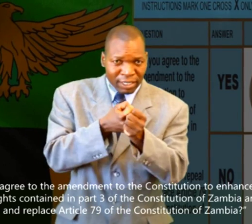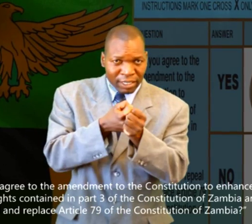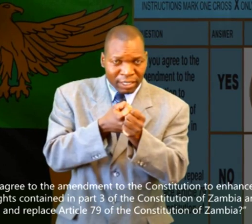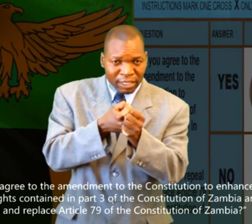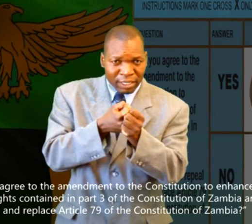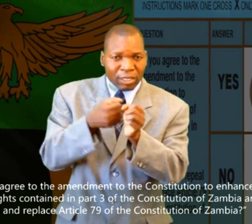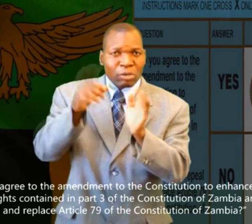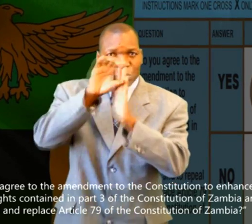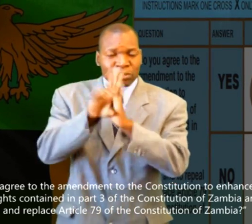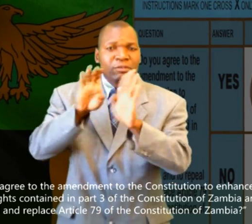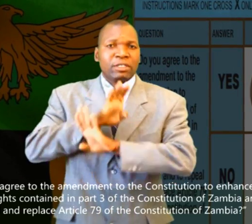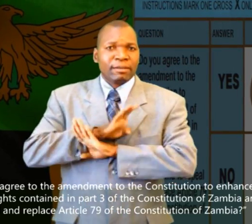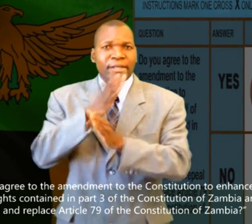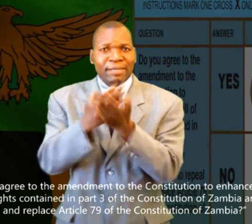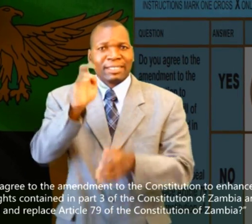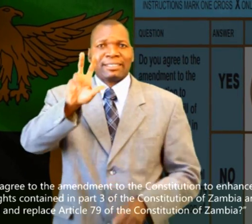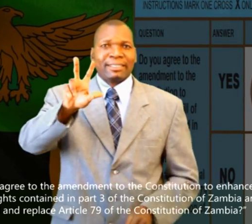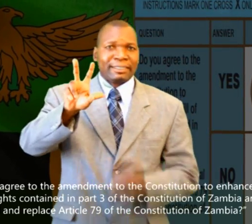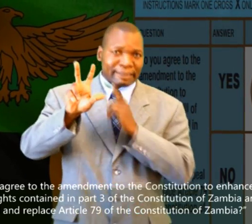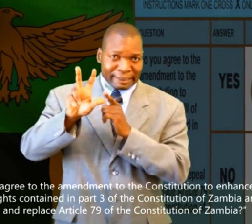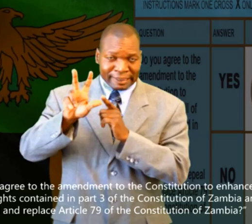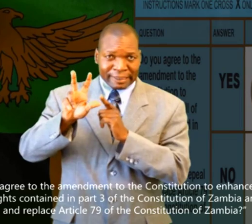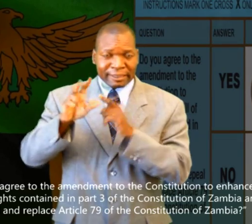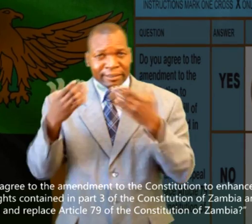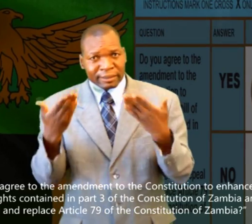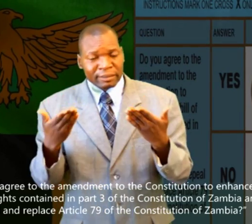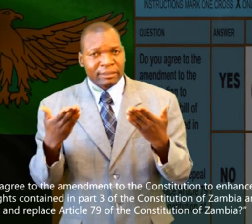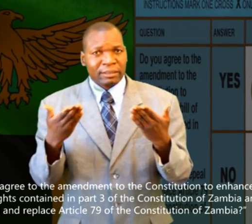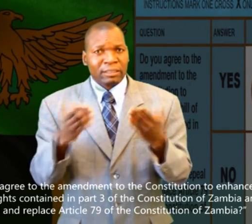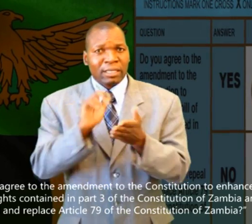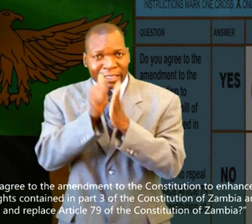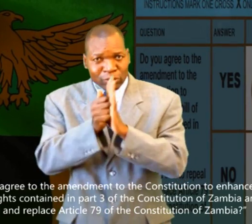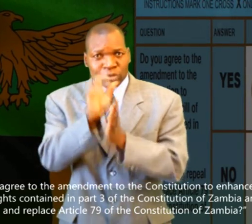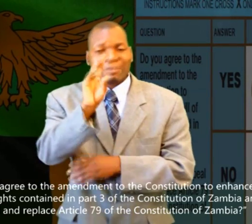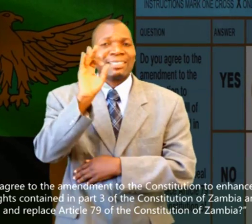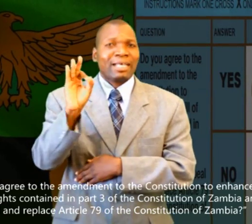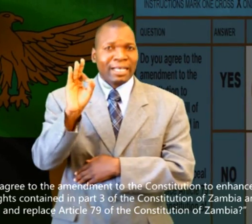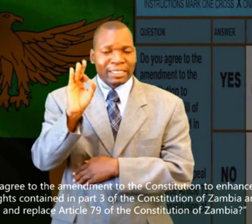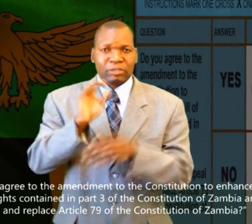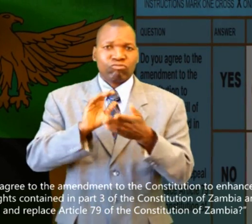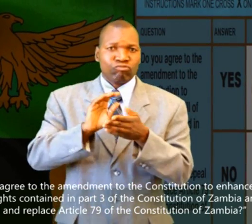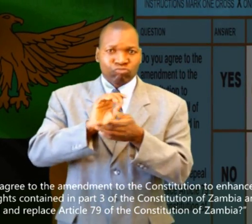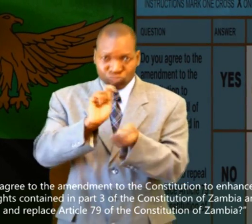of the Constitution of Zambia and to repeal and replace Article 79 of the Constitution of